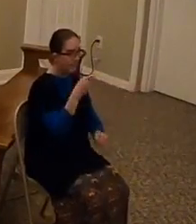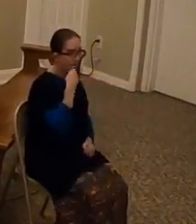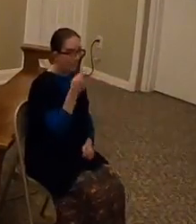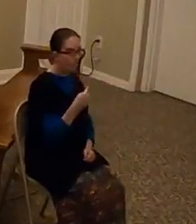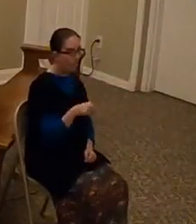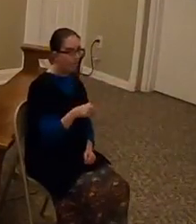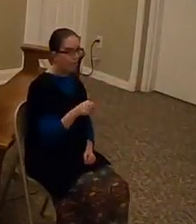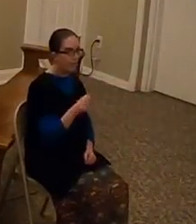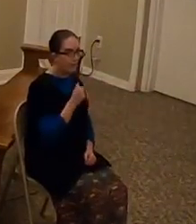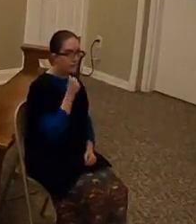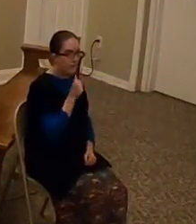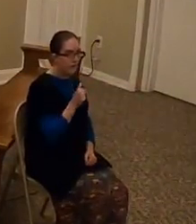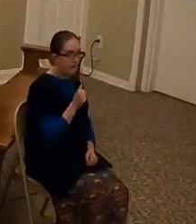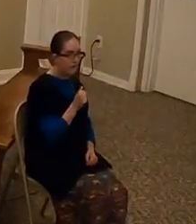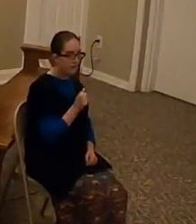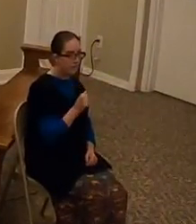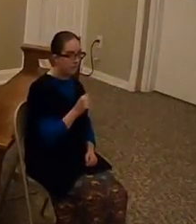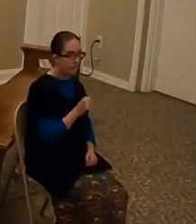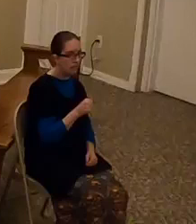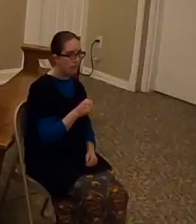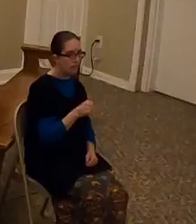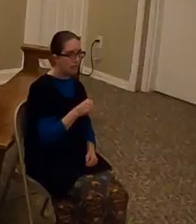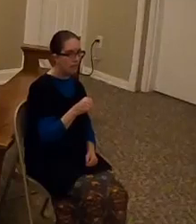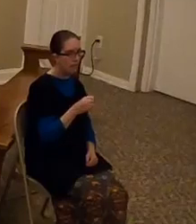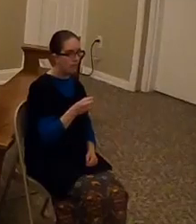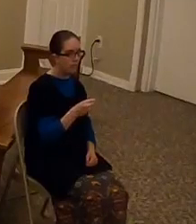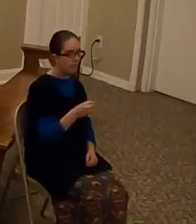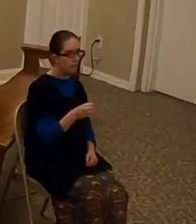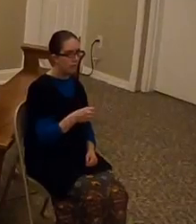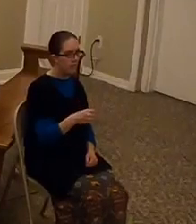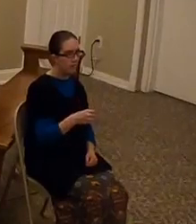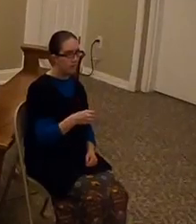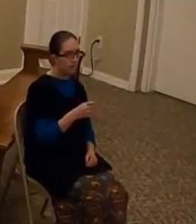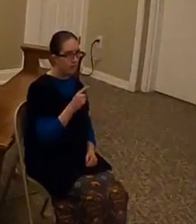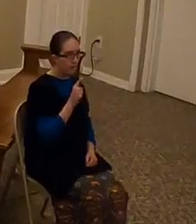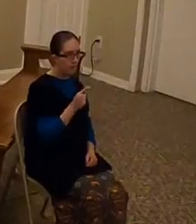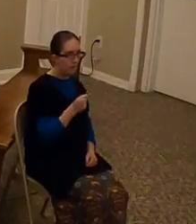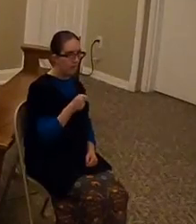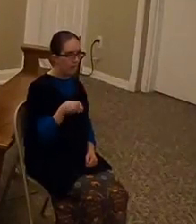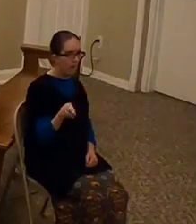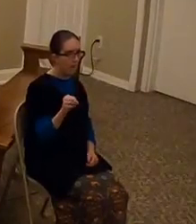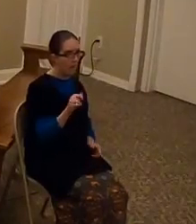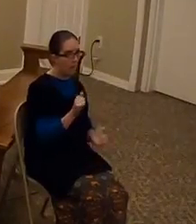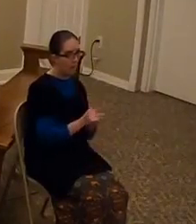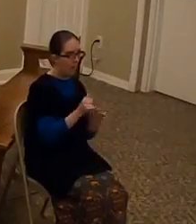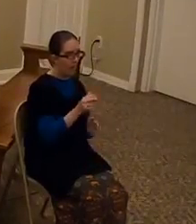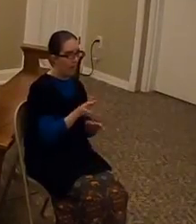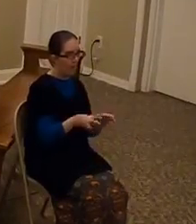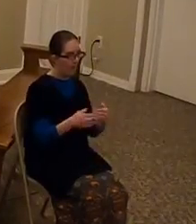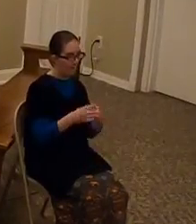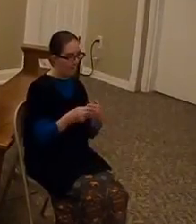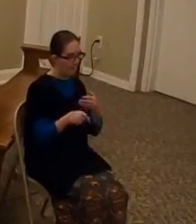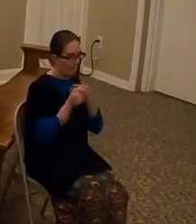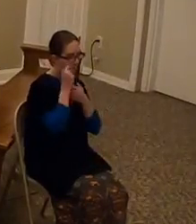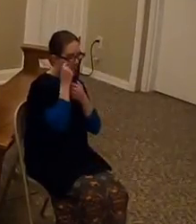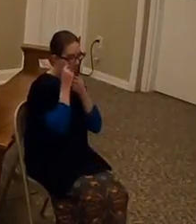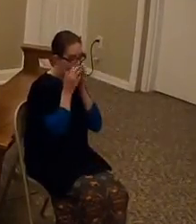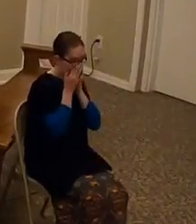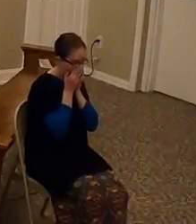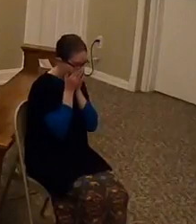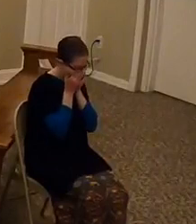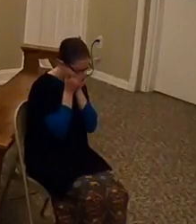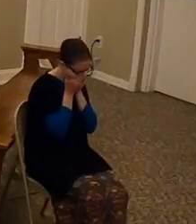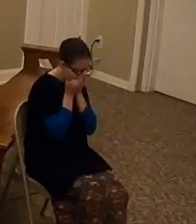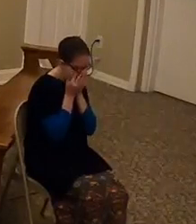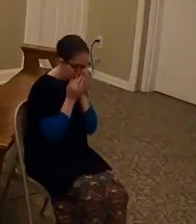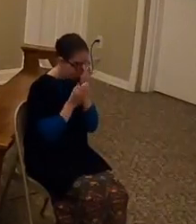describe who those unjust are. But chiefly, in other words, mainly, them that walk after the flesh,